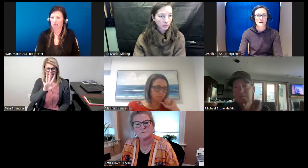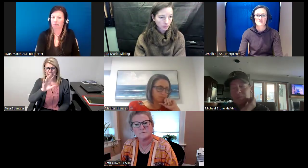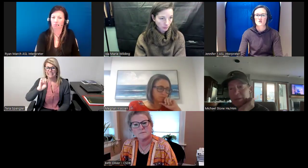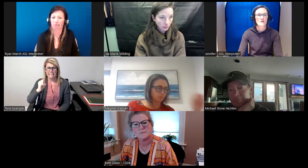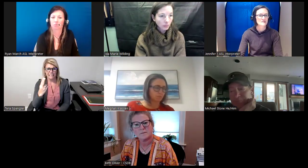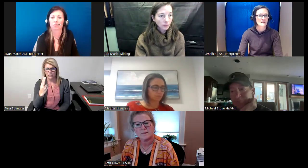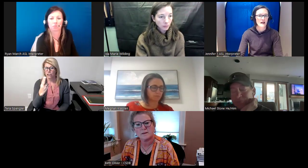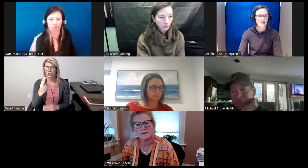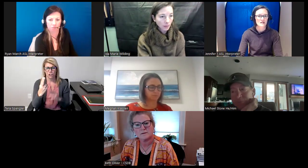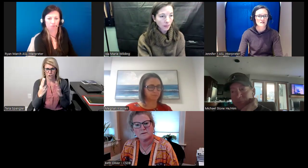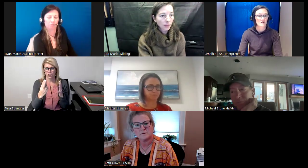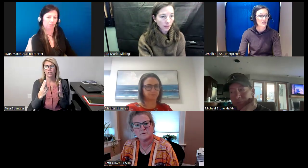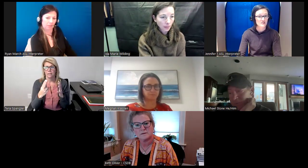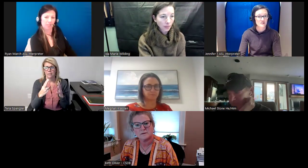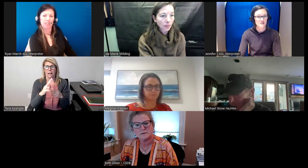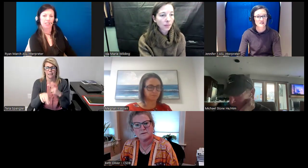say around